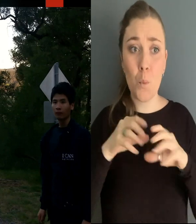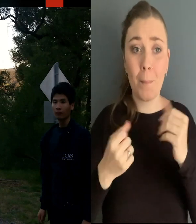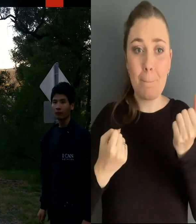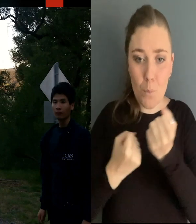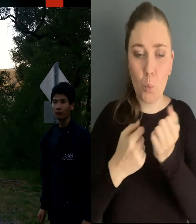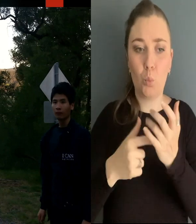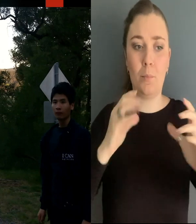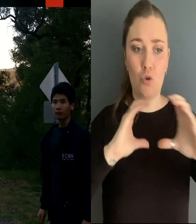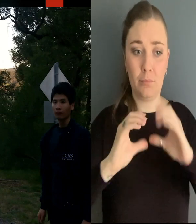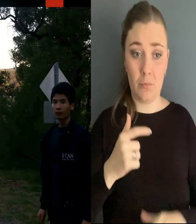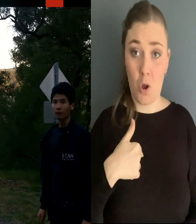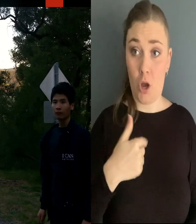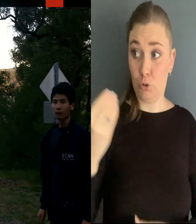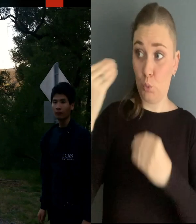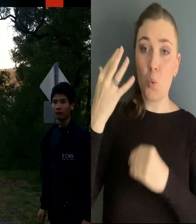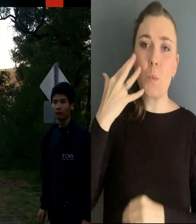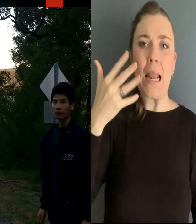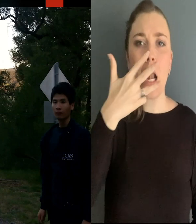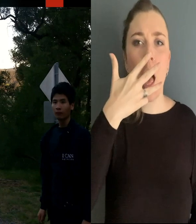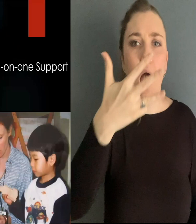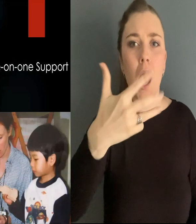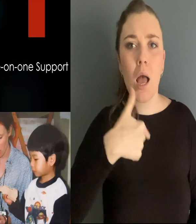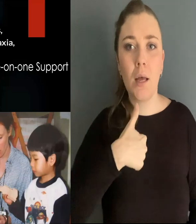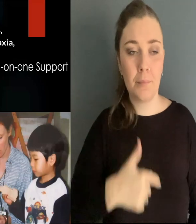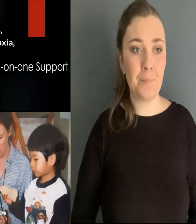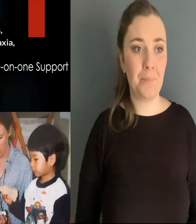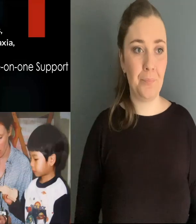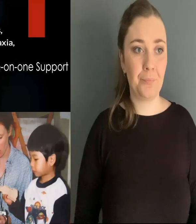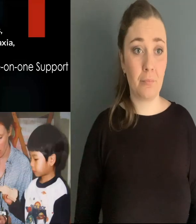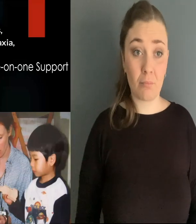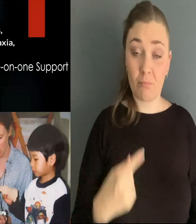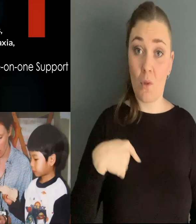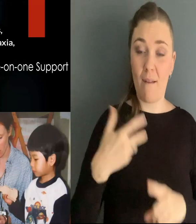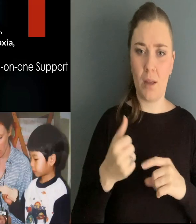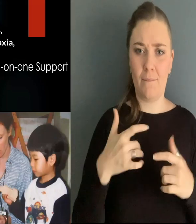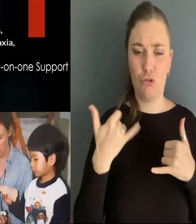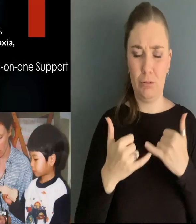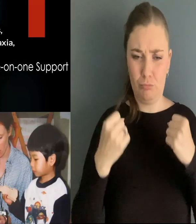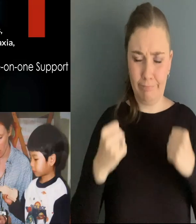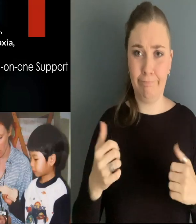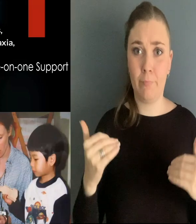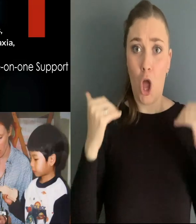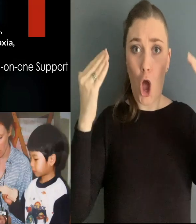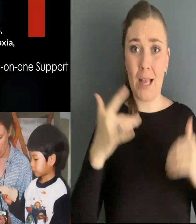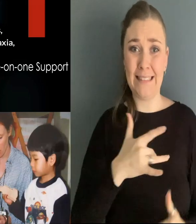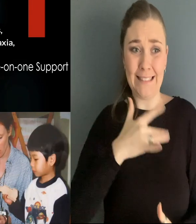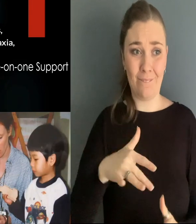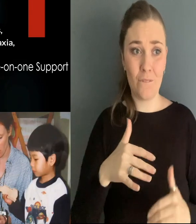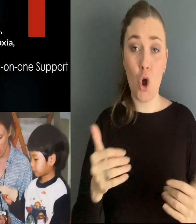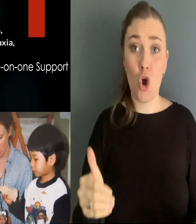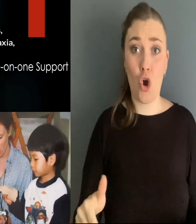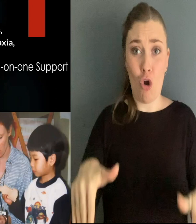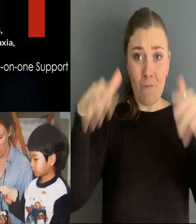communicate a method which i was taught at nine years old i also had severe hypersensitivities overload